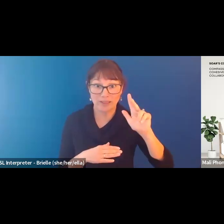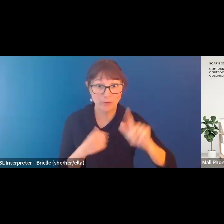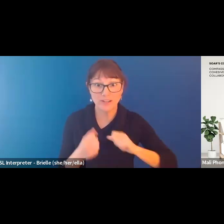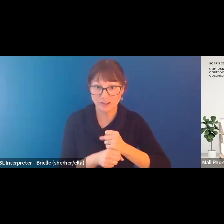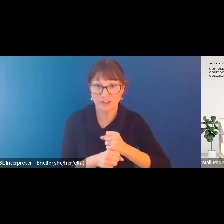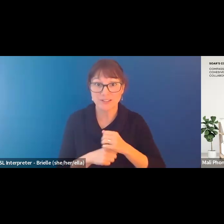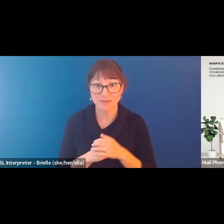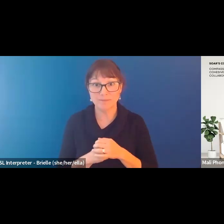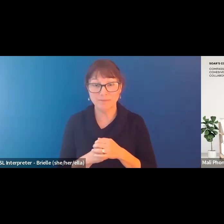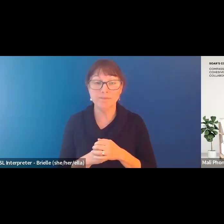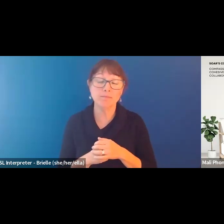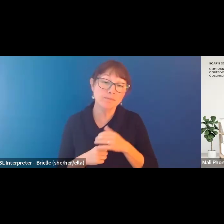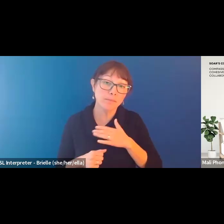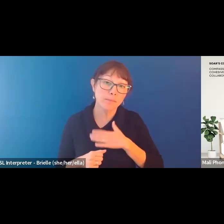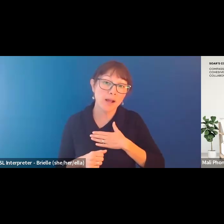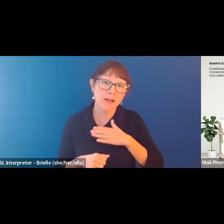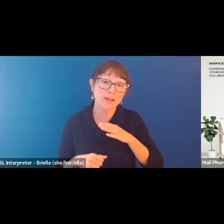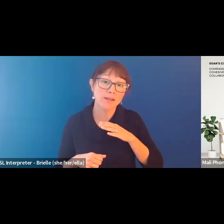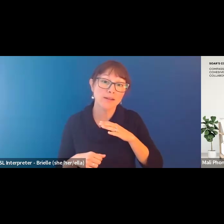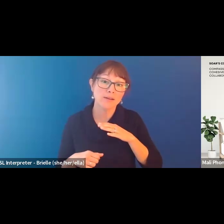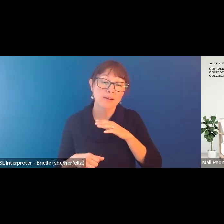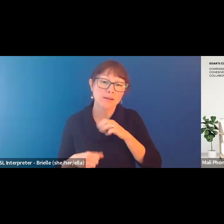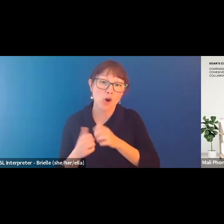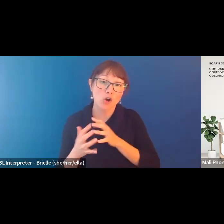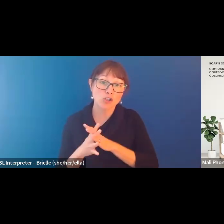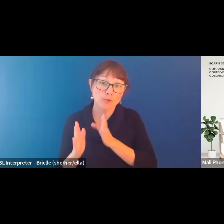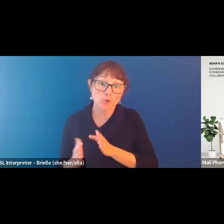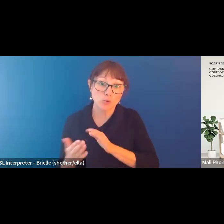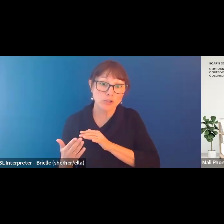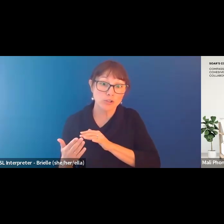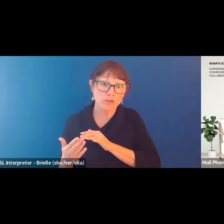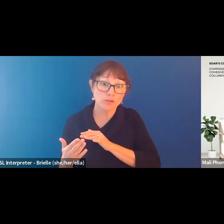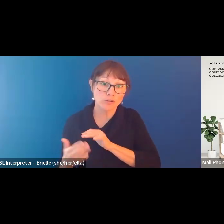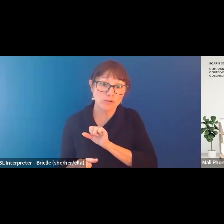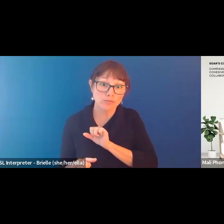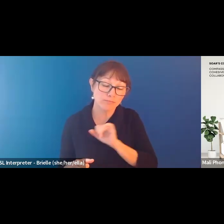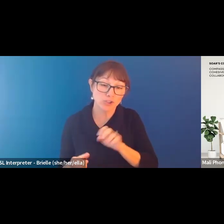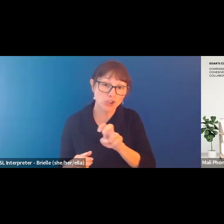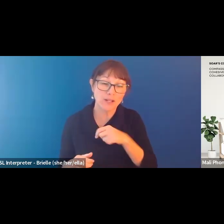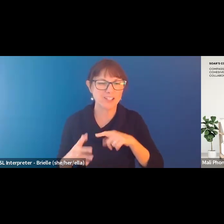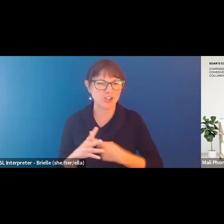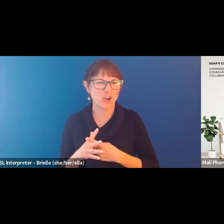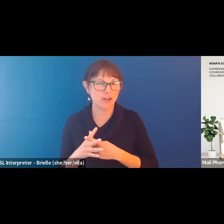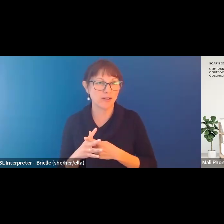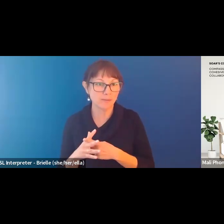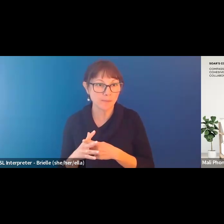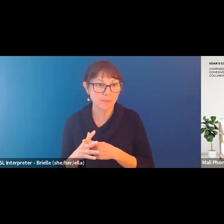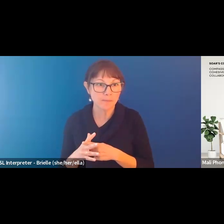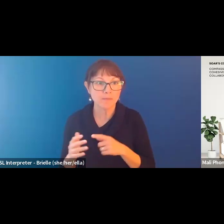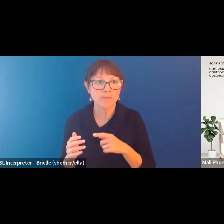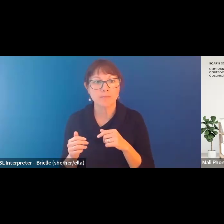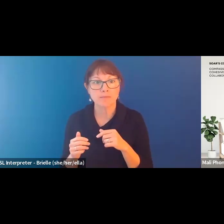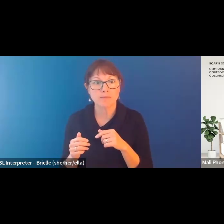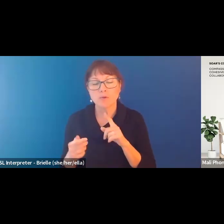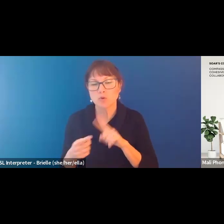years. I started my entrepreneurial journey in the financial sector, building a practice to support clients in designing more